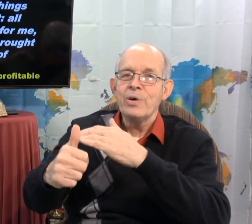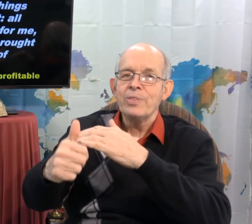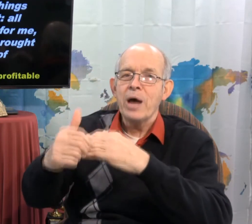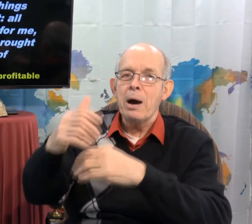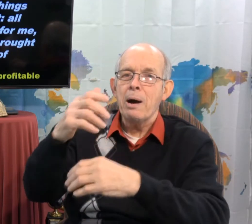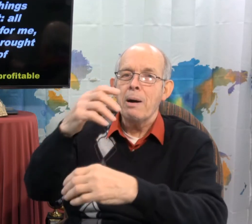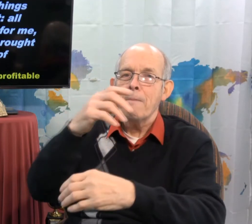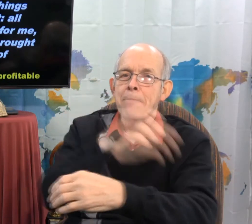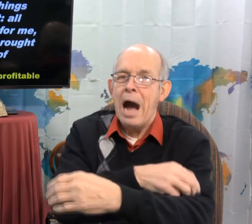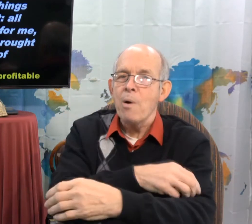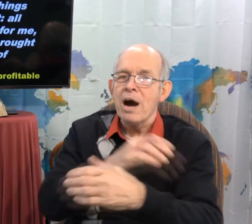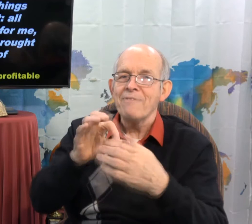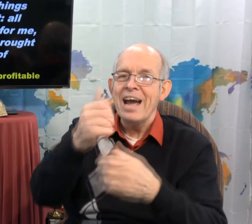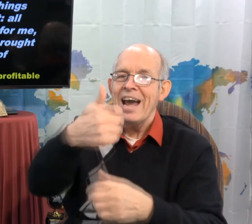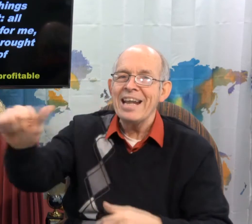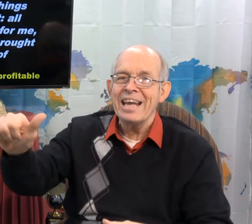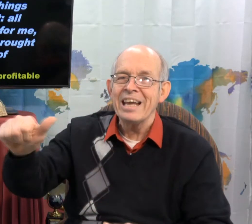the power of any.